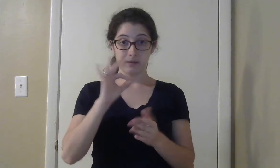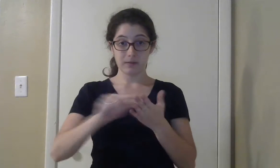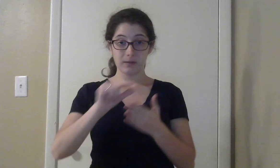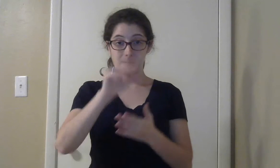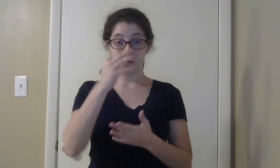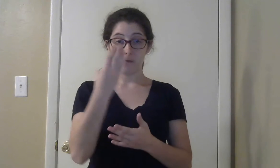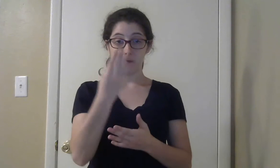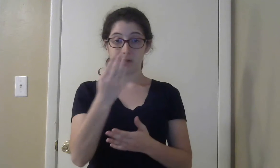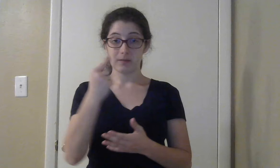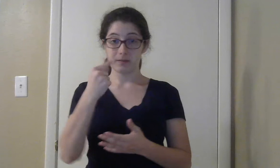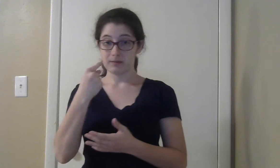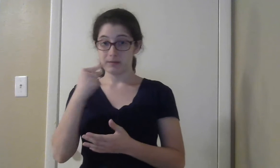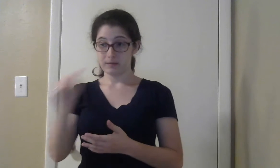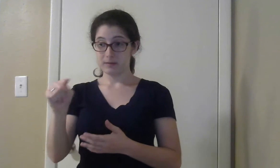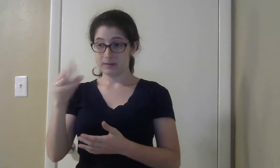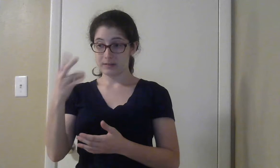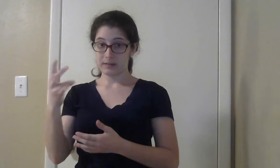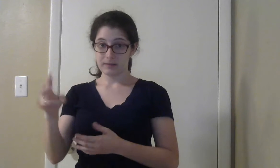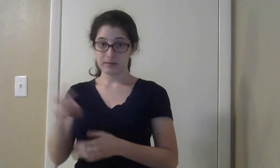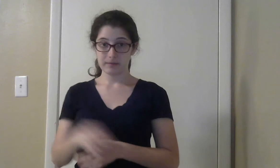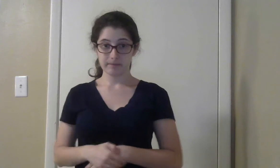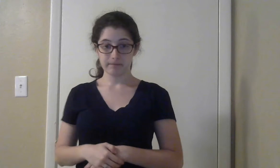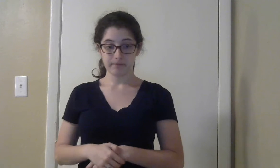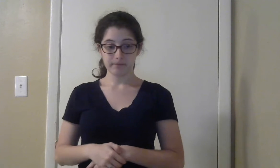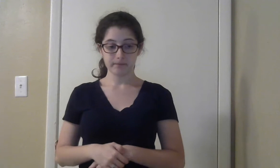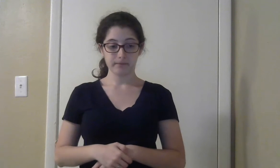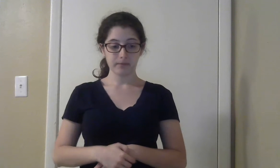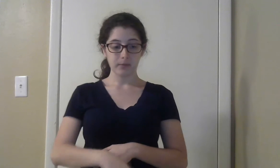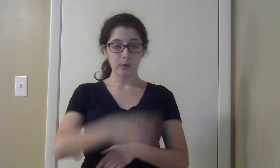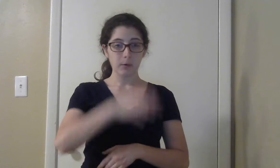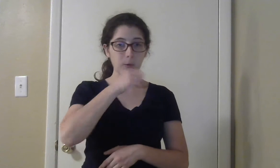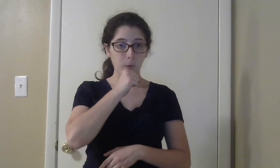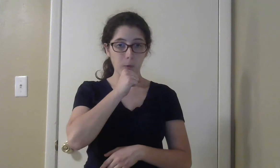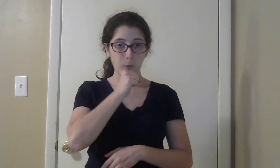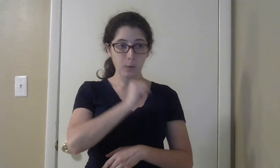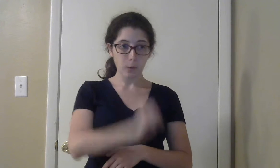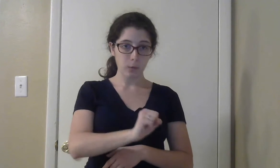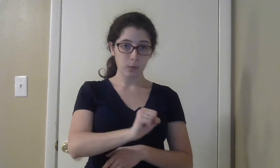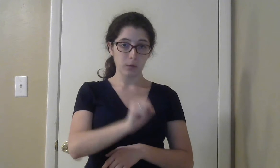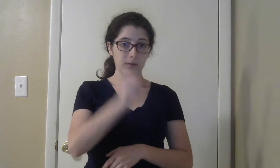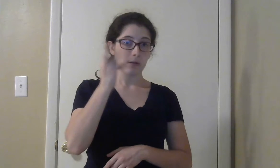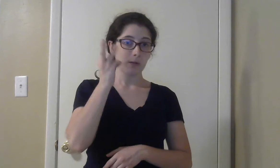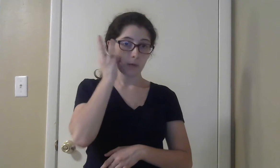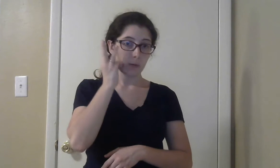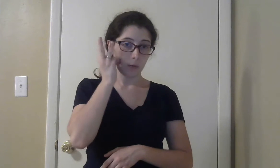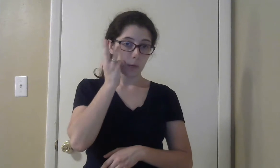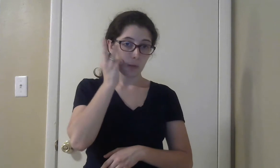pre-Christian fasting to old wineskins, and the fasting that His disciples will be